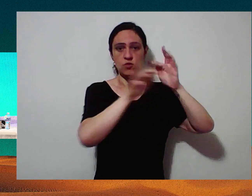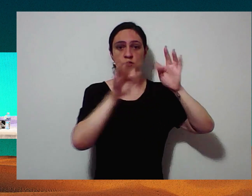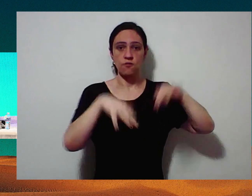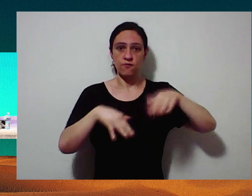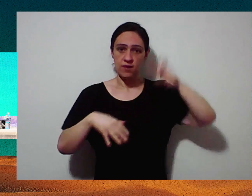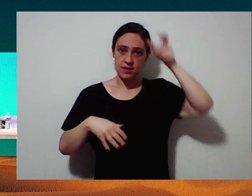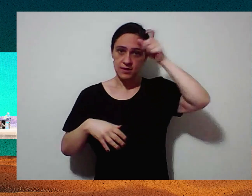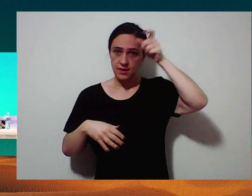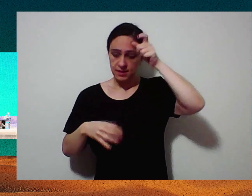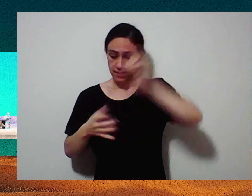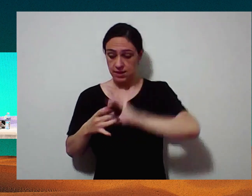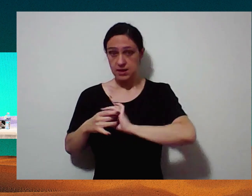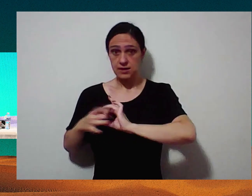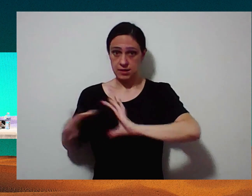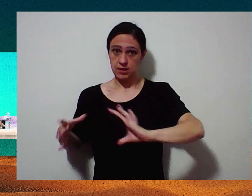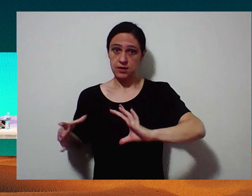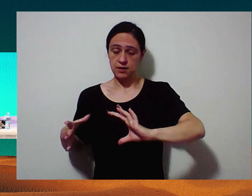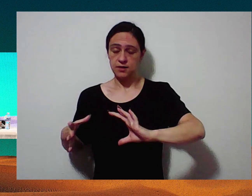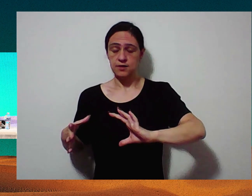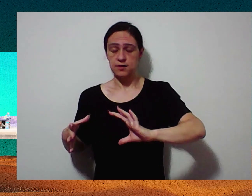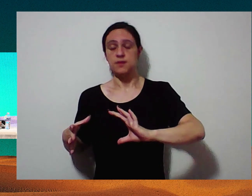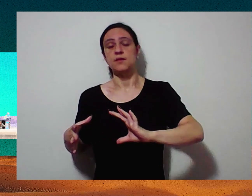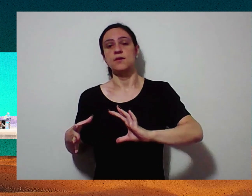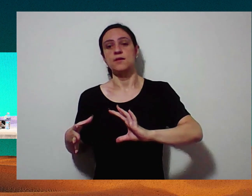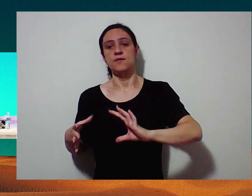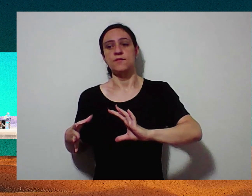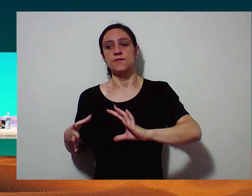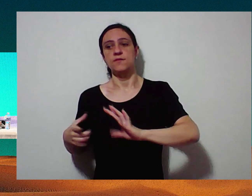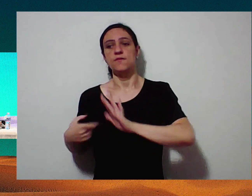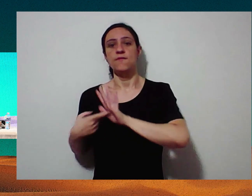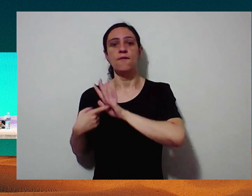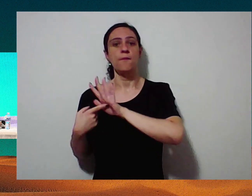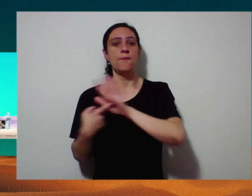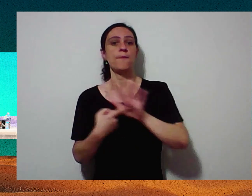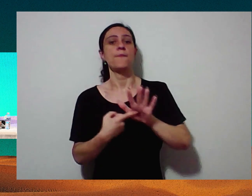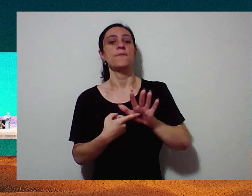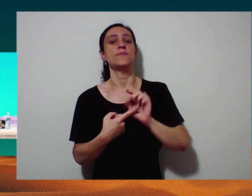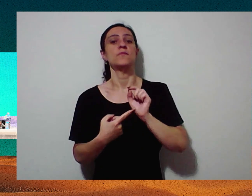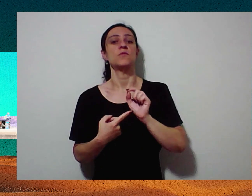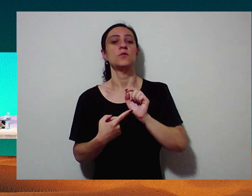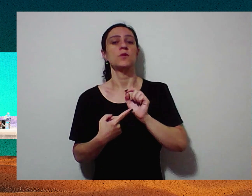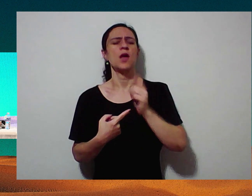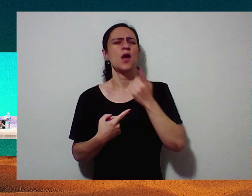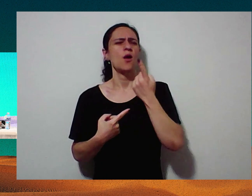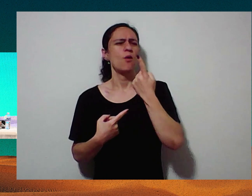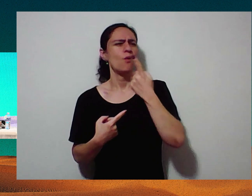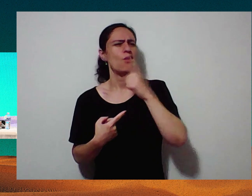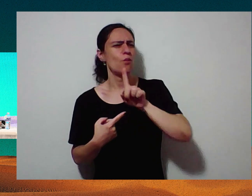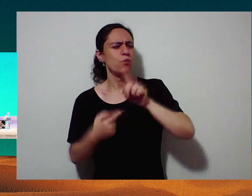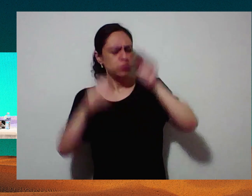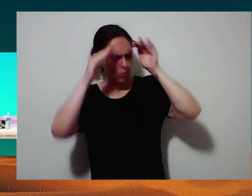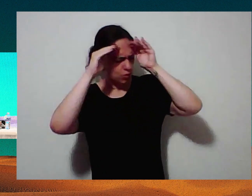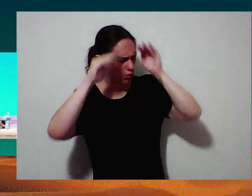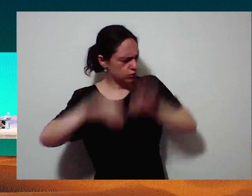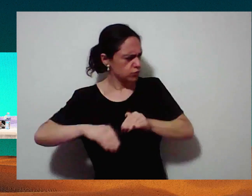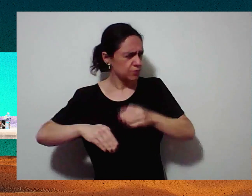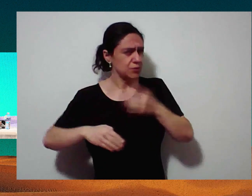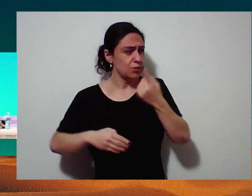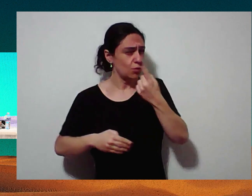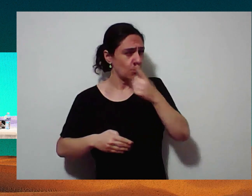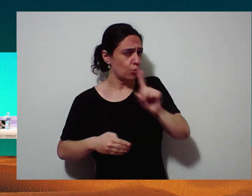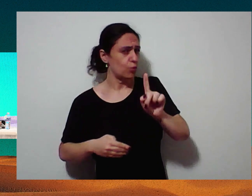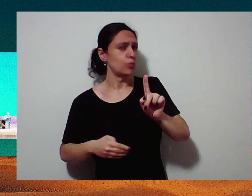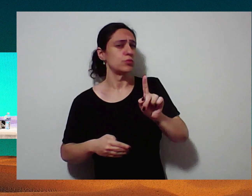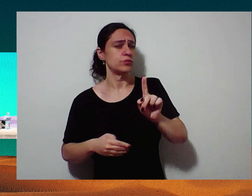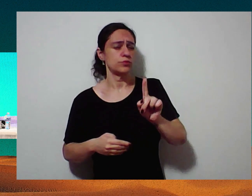will be released para manifestar último resquício da desobediência, to manifest the last